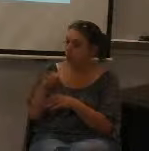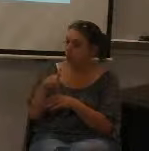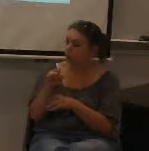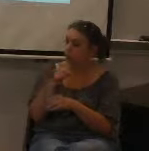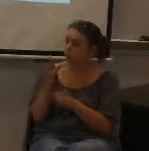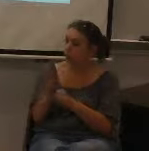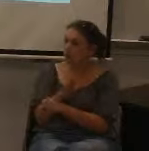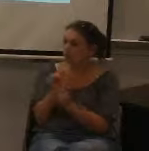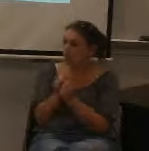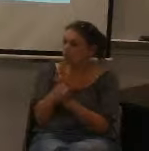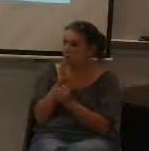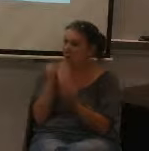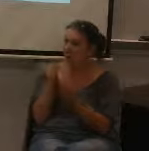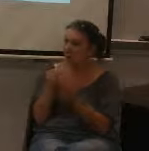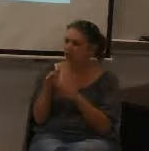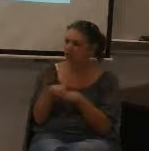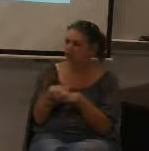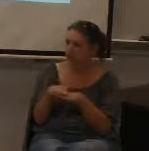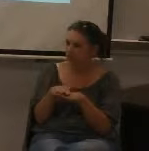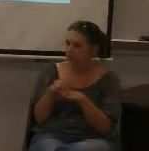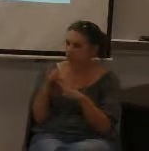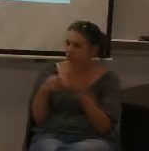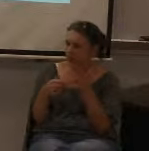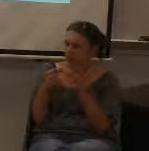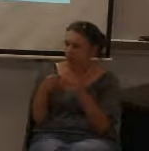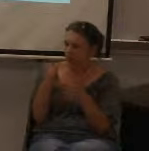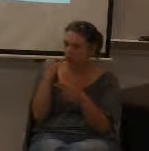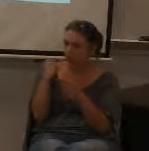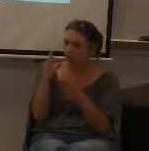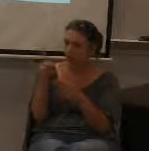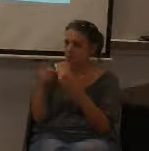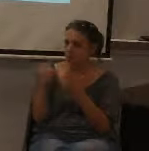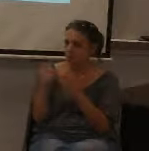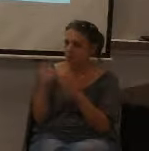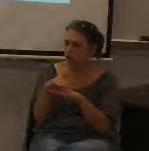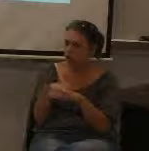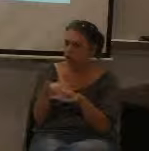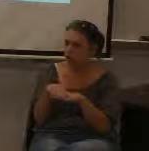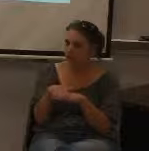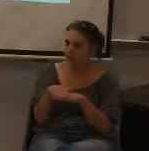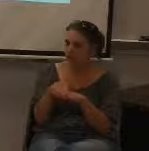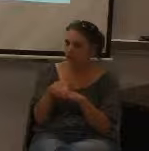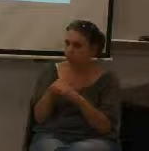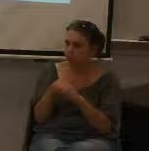surface. And what is that called if it's right up at the surface?